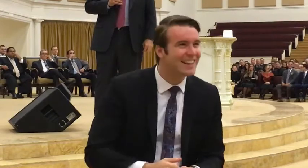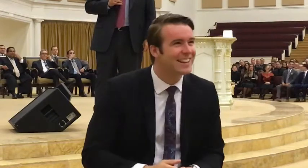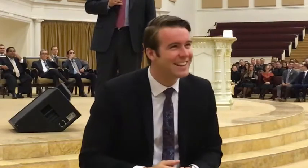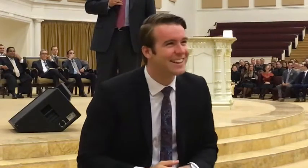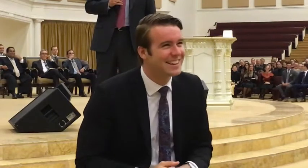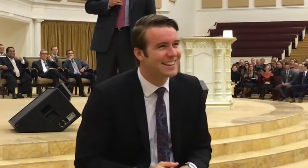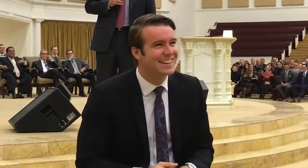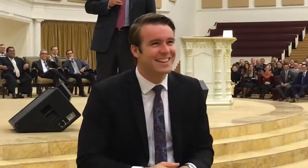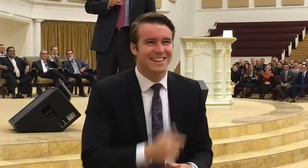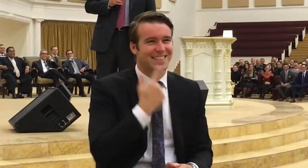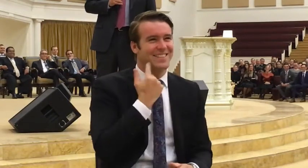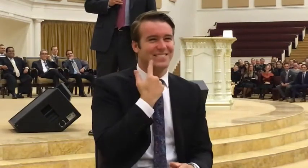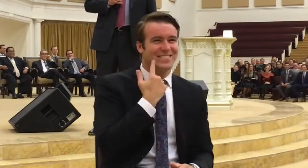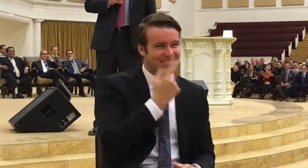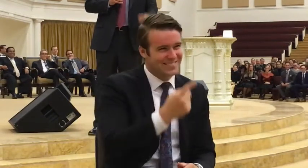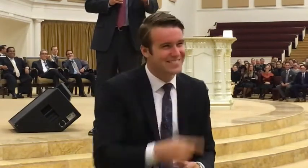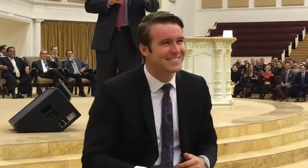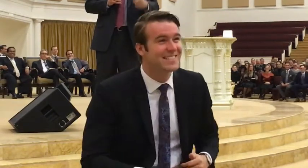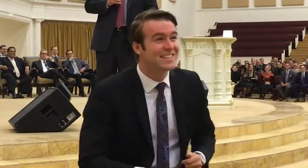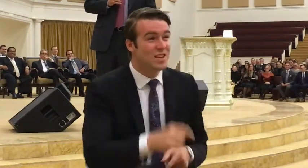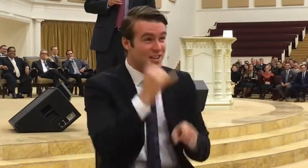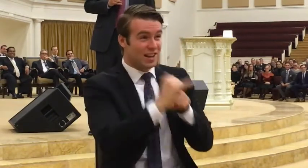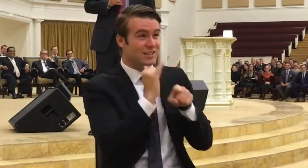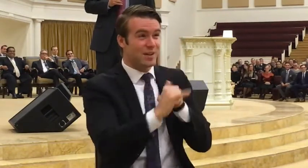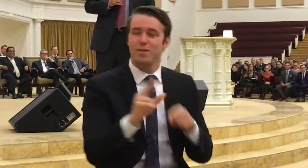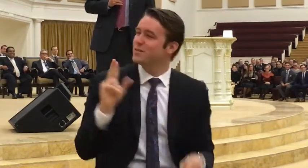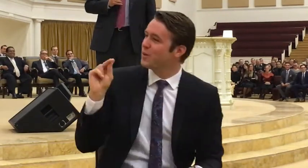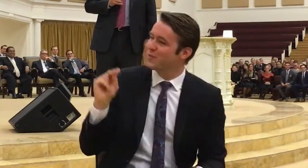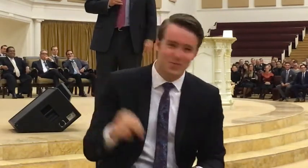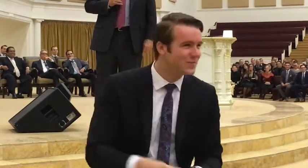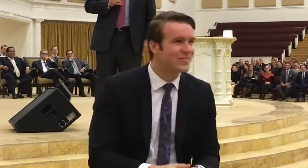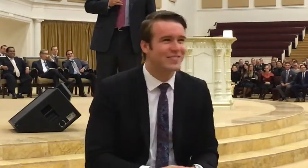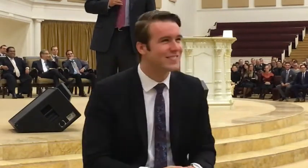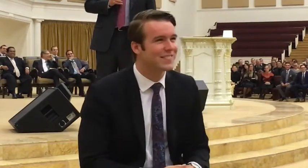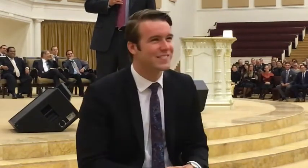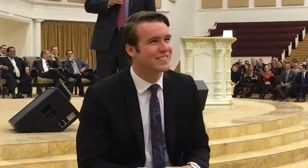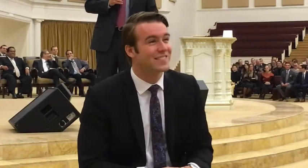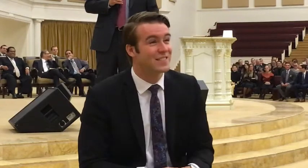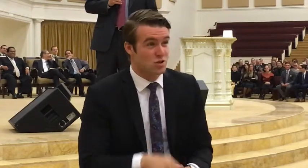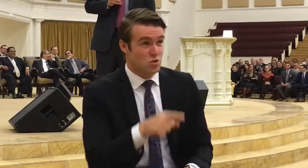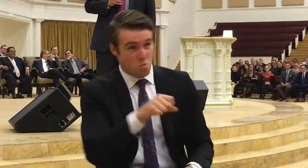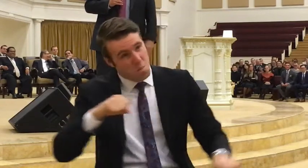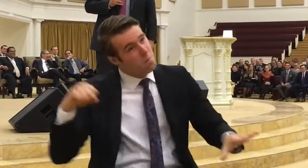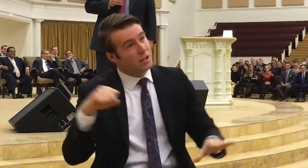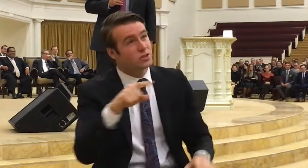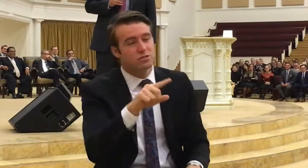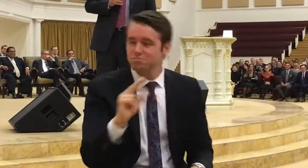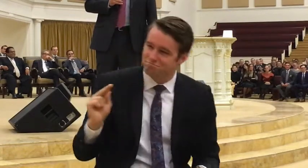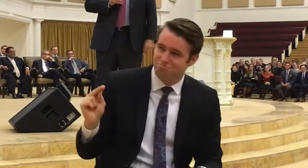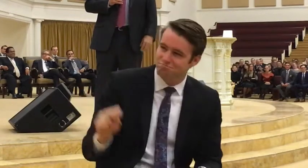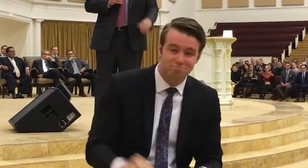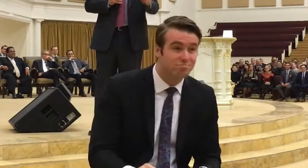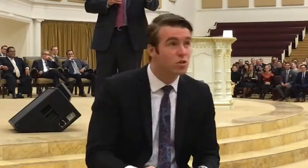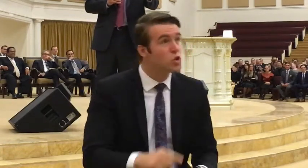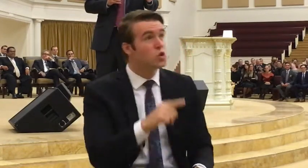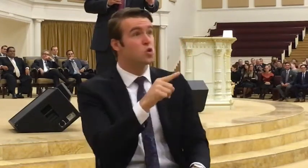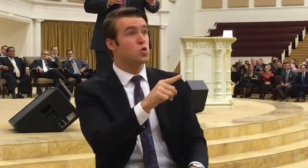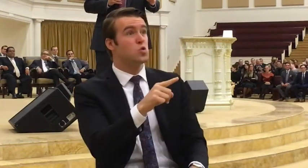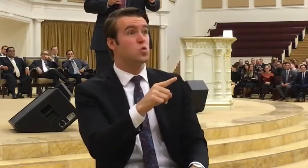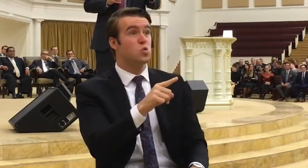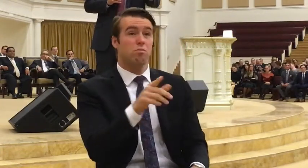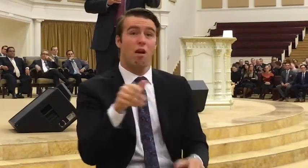day? Did you ever cuss them out? No, sir. Did you ever punch one of them? No, sir. Did you ever let